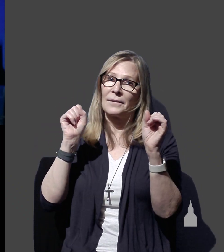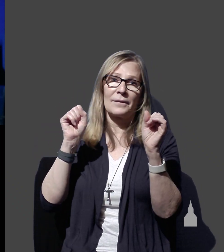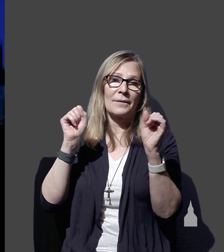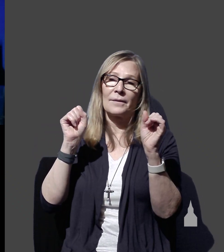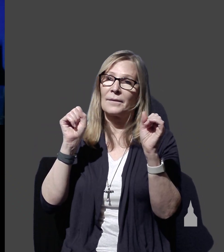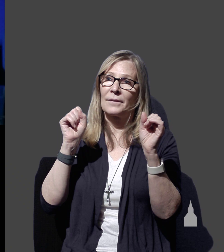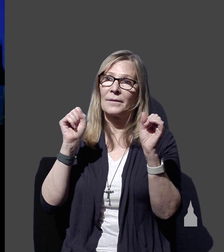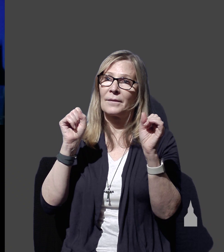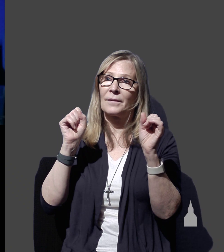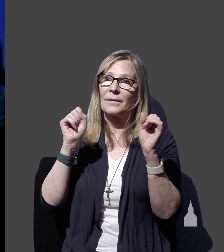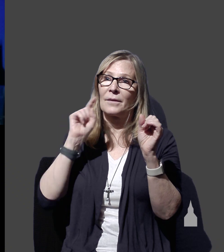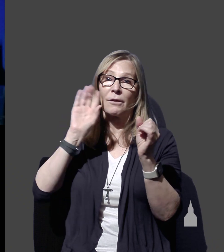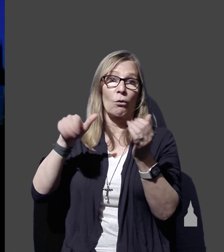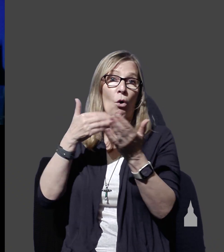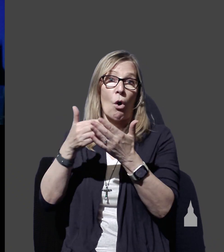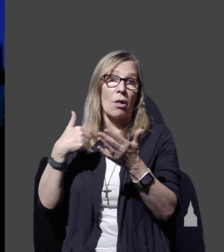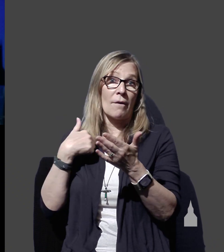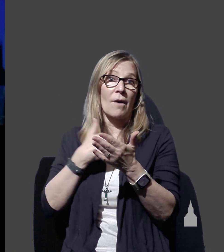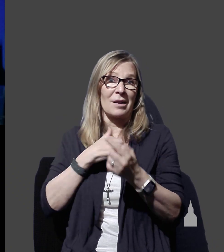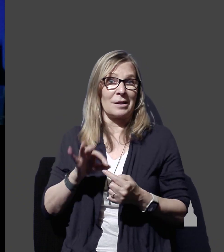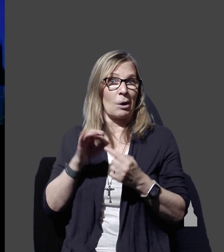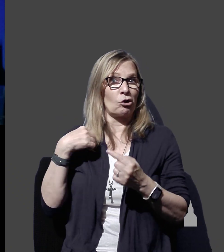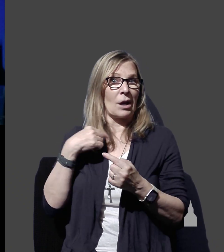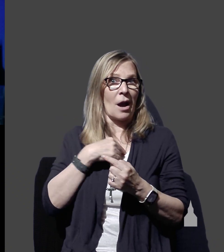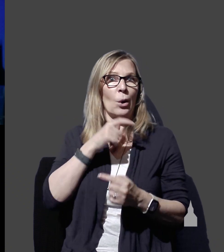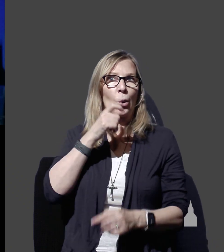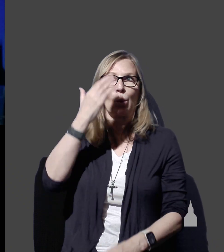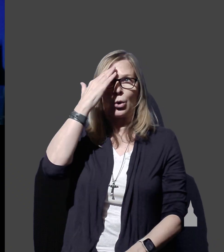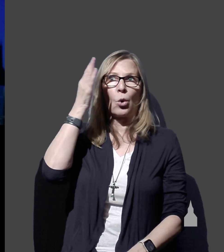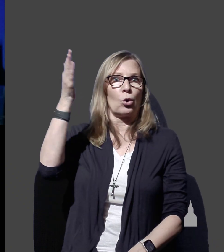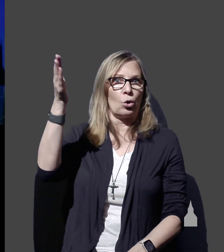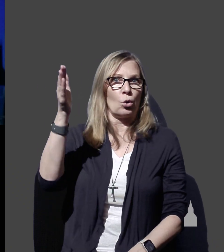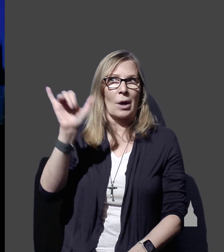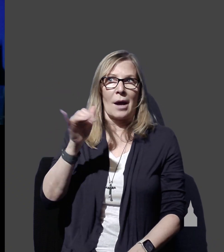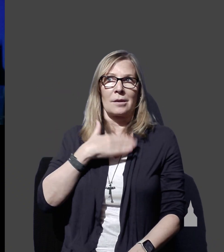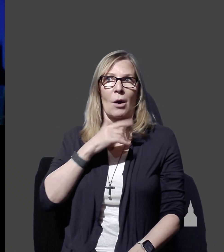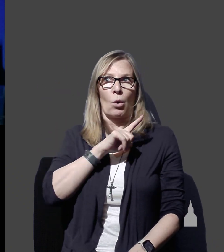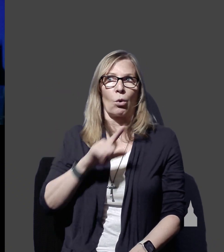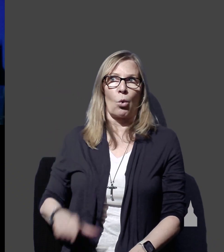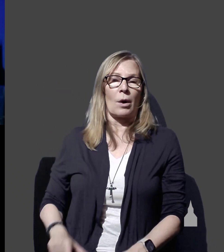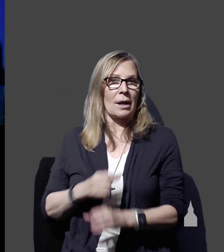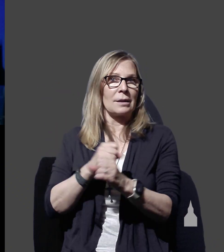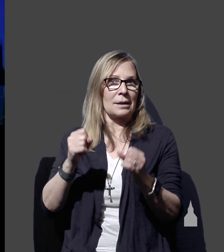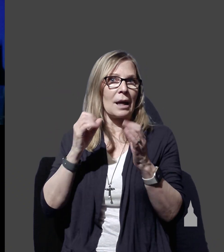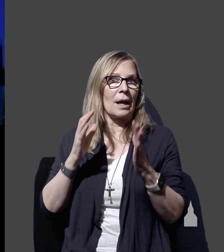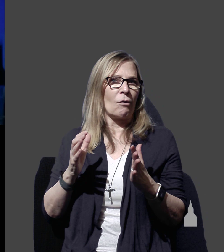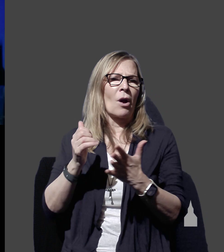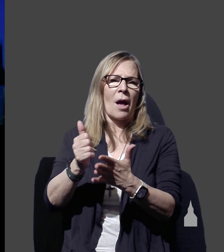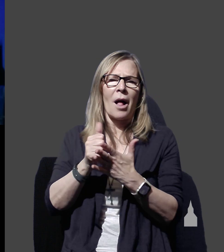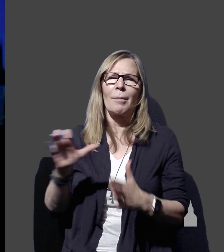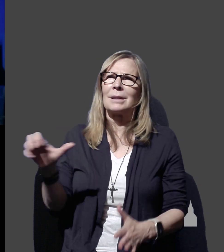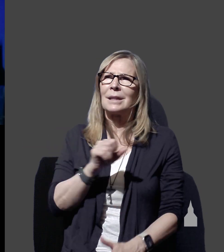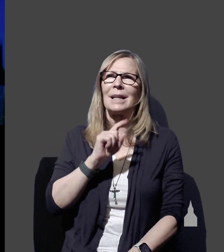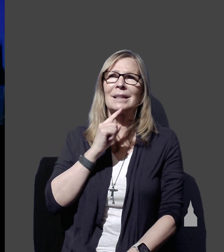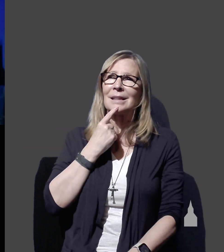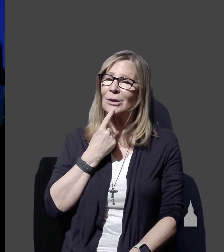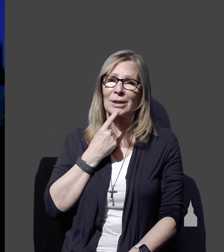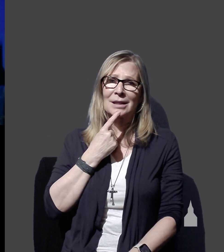And for all of us, Lord, particularly those of us who know you as Lord and Savior, help us take seriously these